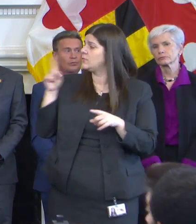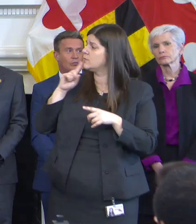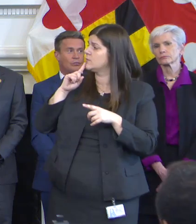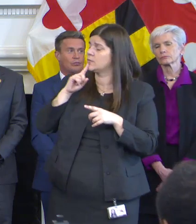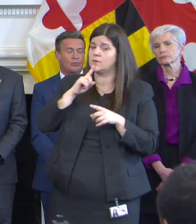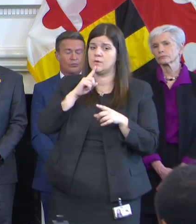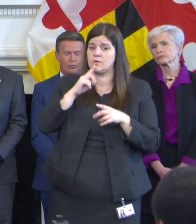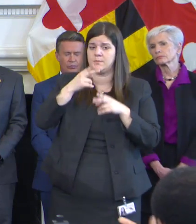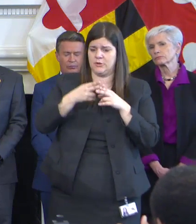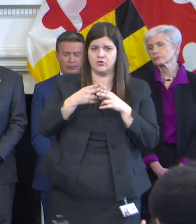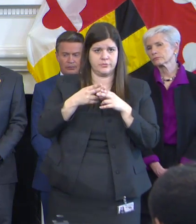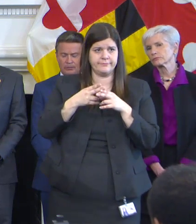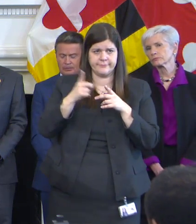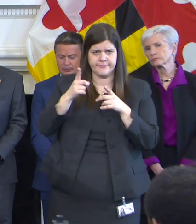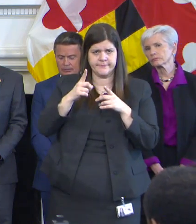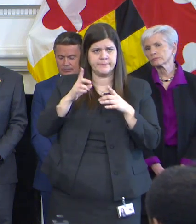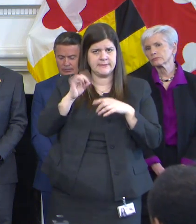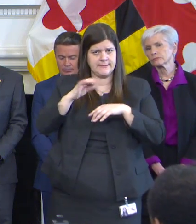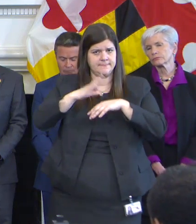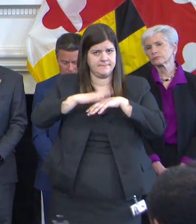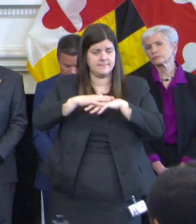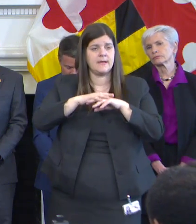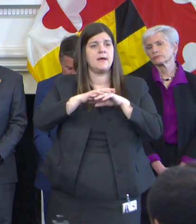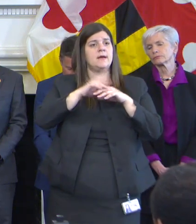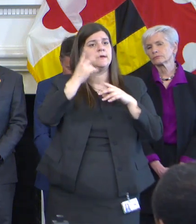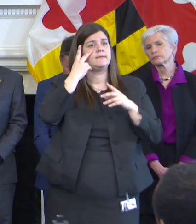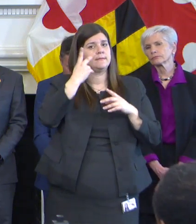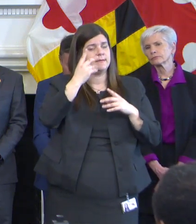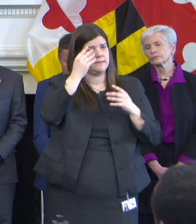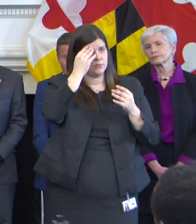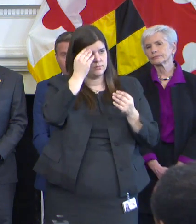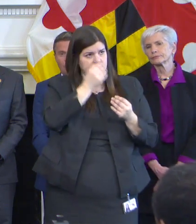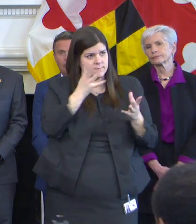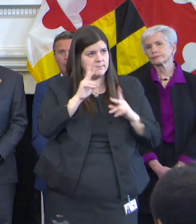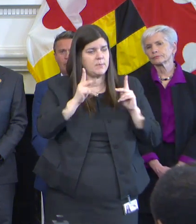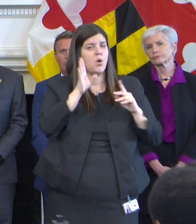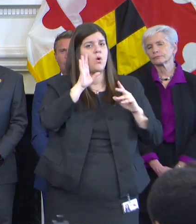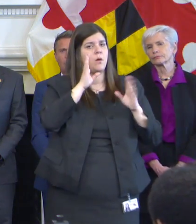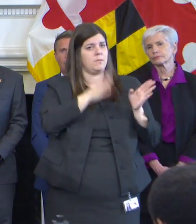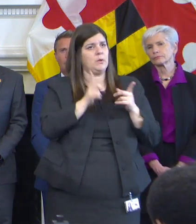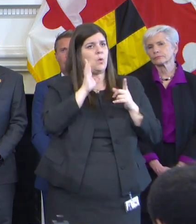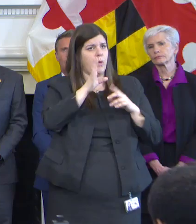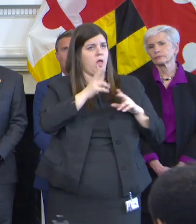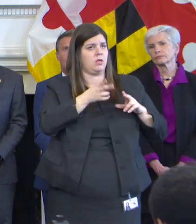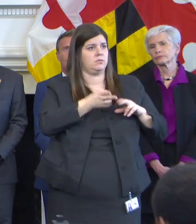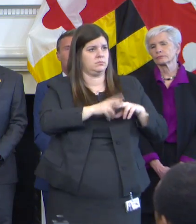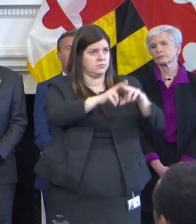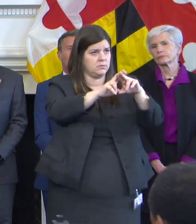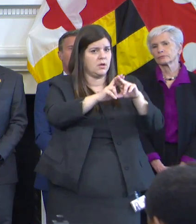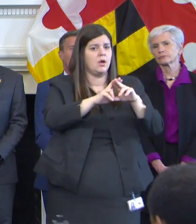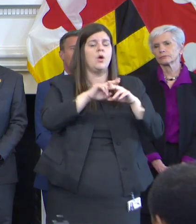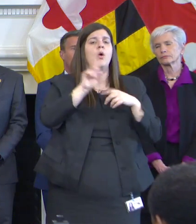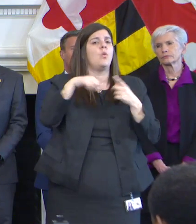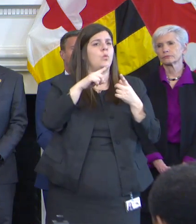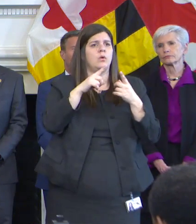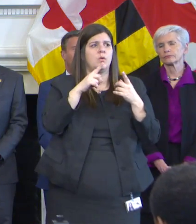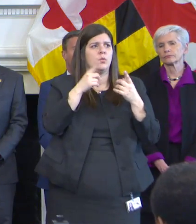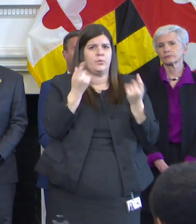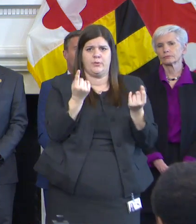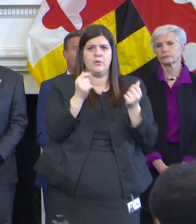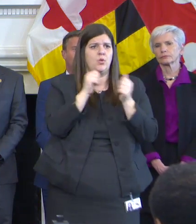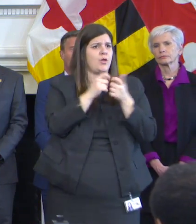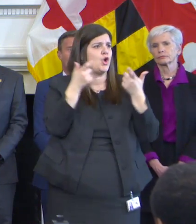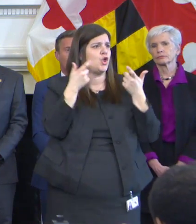you informed people to be calm during this crisis. What about medium and large events that will be going on here? Yeah. Do you still recommend